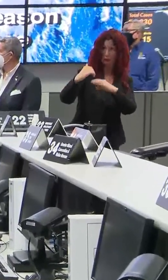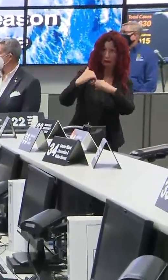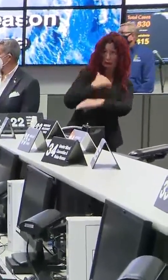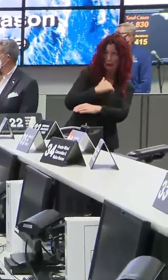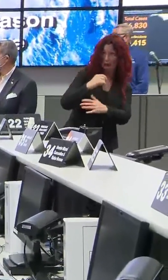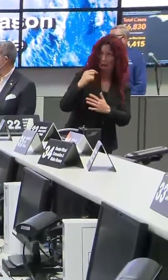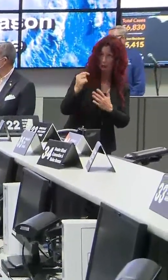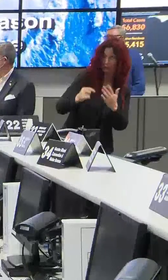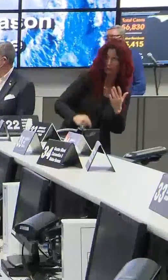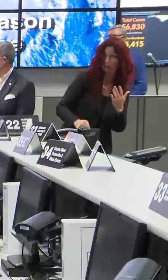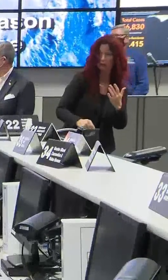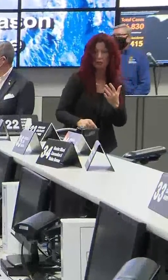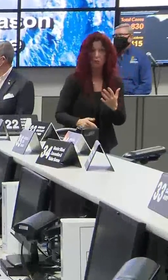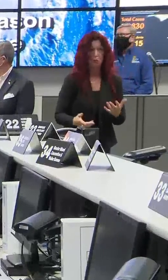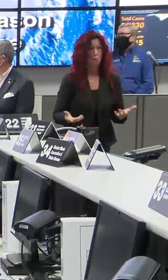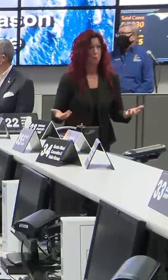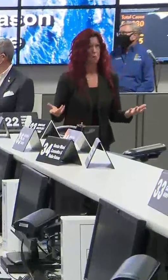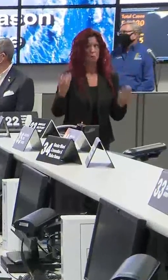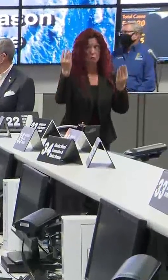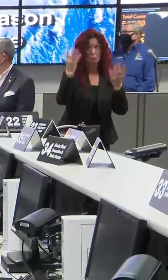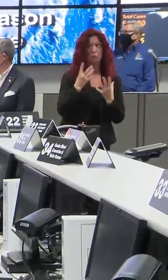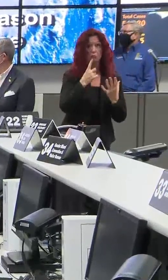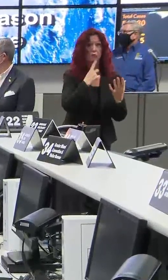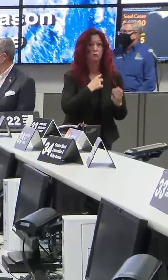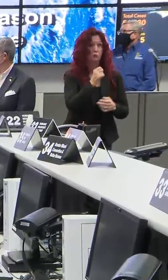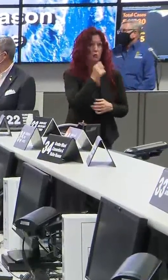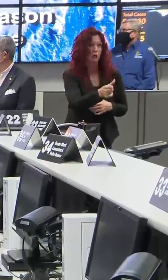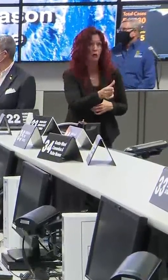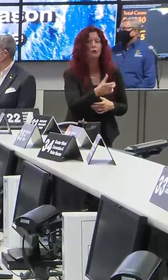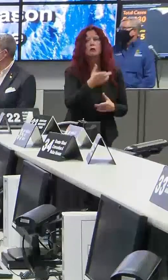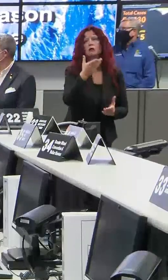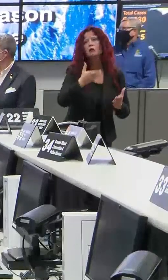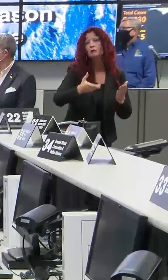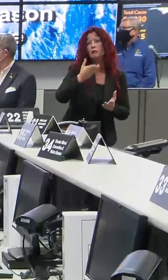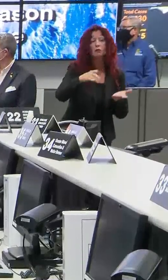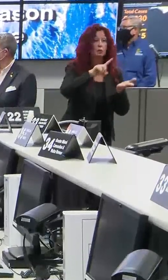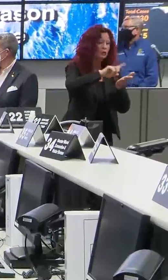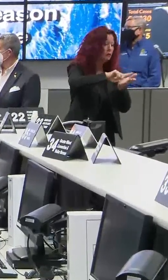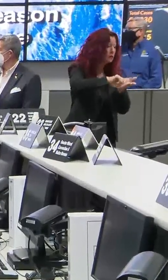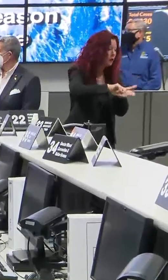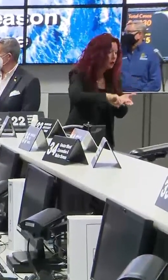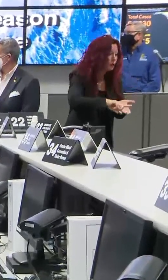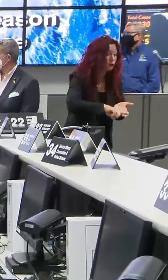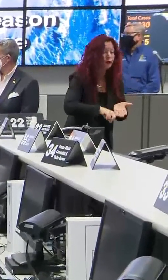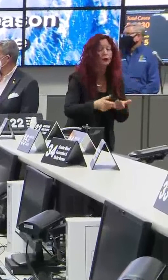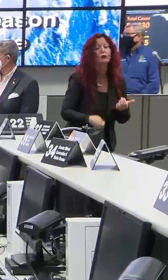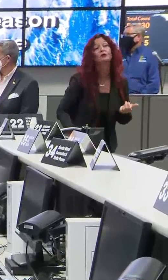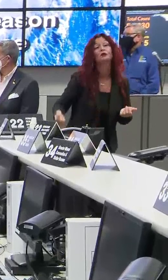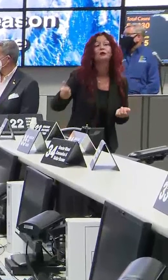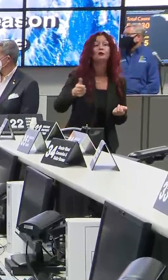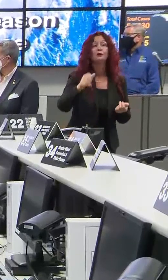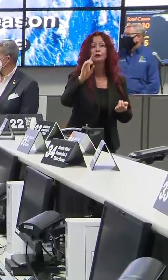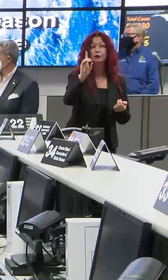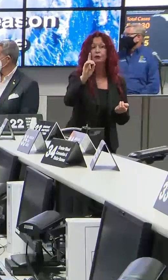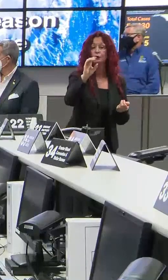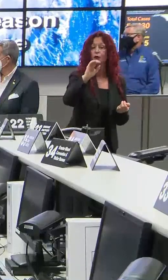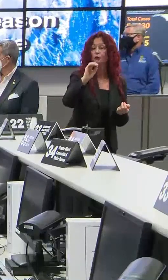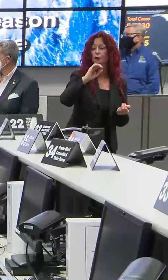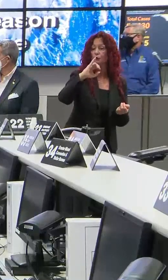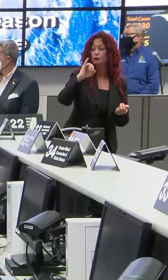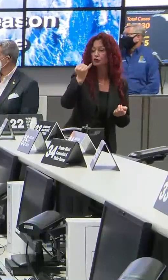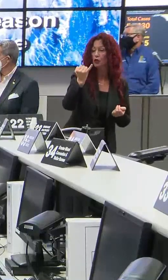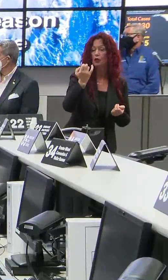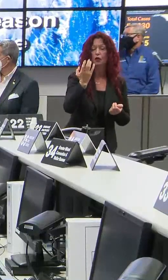be investigators that may be coming through the FBI and the Justice Department to look at any federal violations for inciting riots